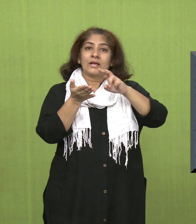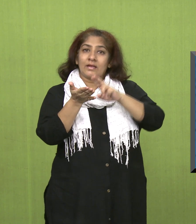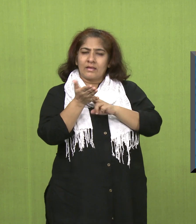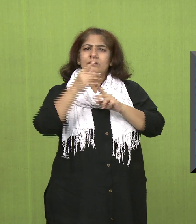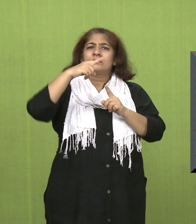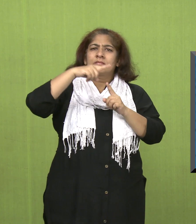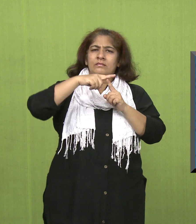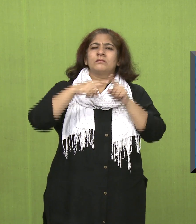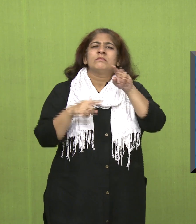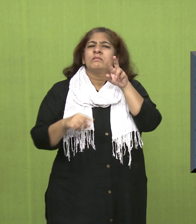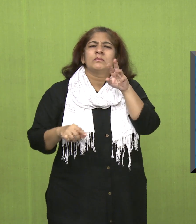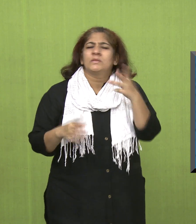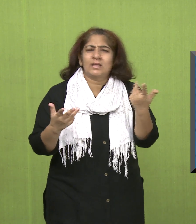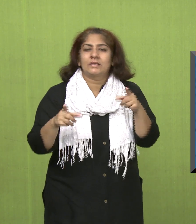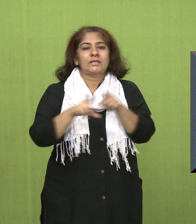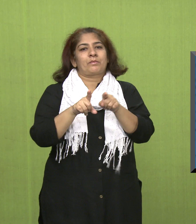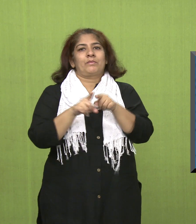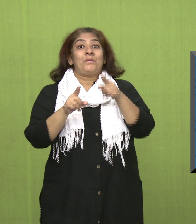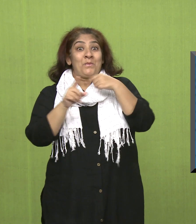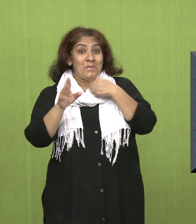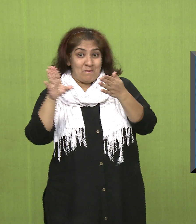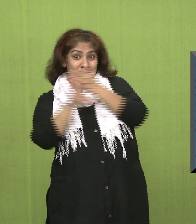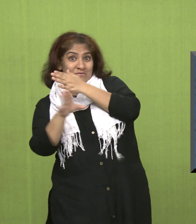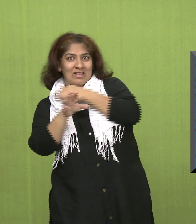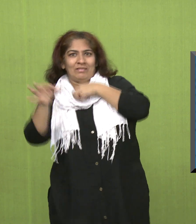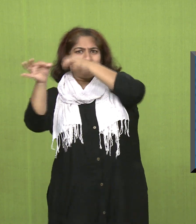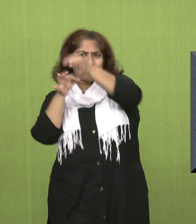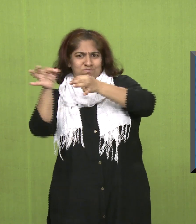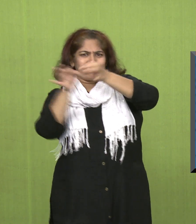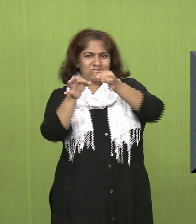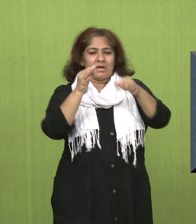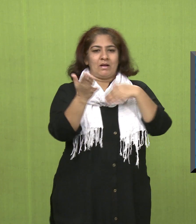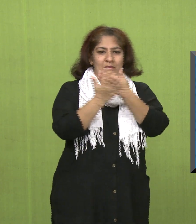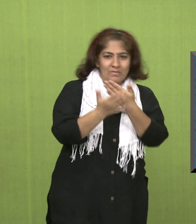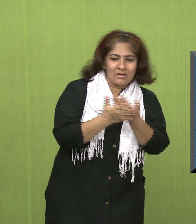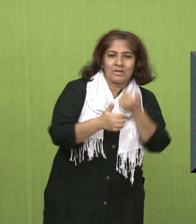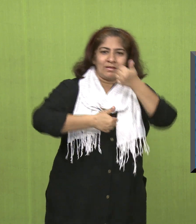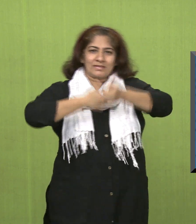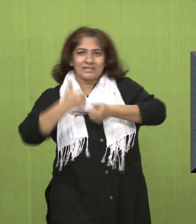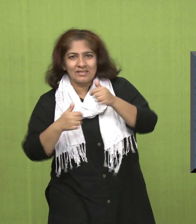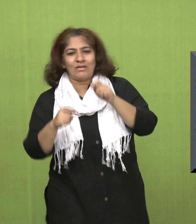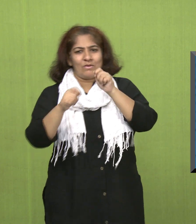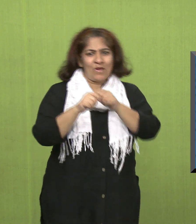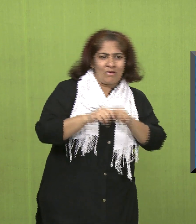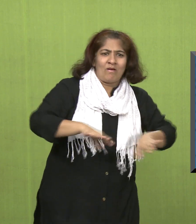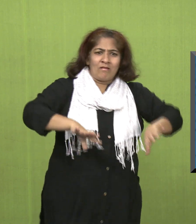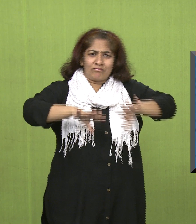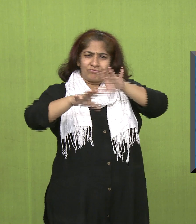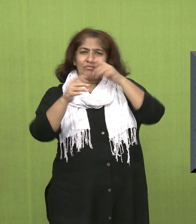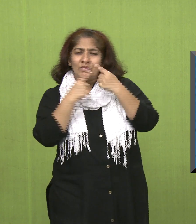Placement, what do you think by this word? Let me explain you. We have been explaining all the processes and the steps which